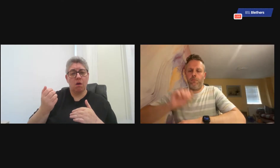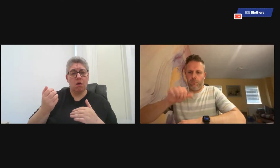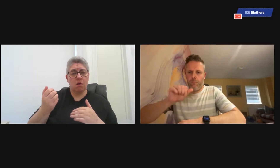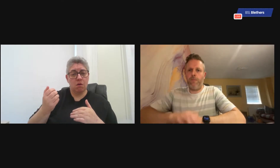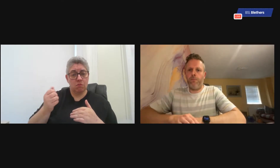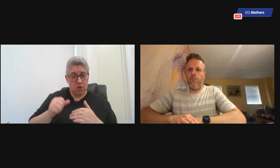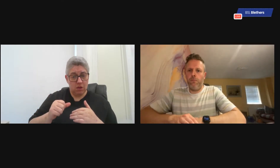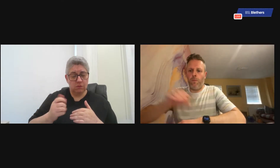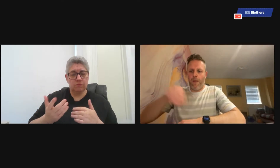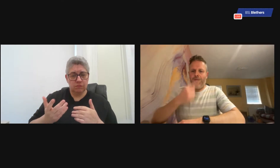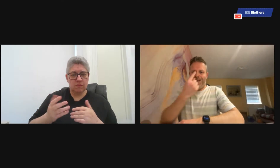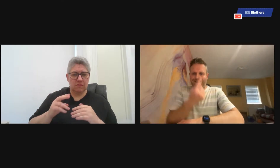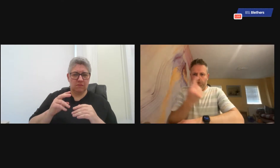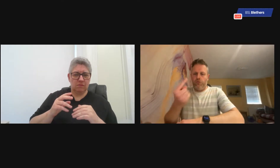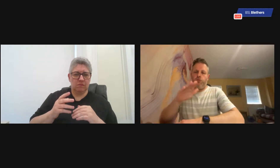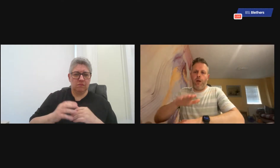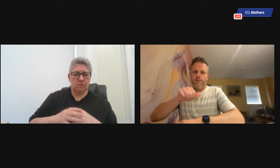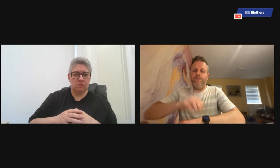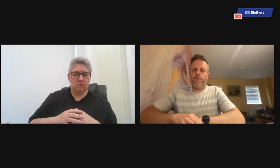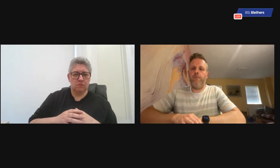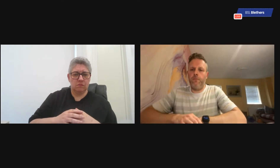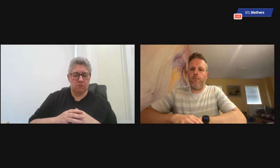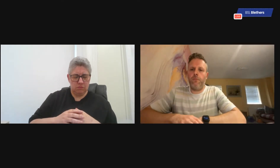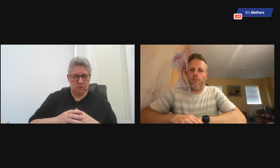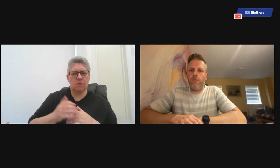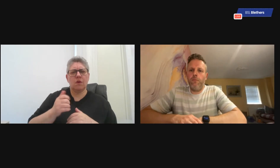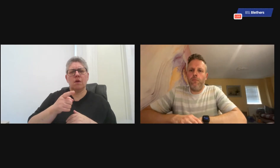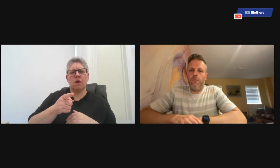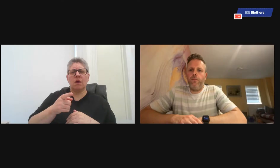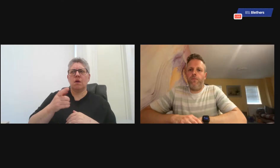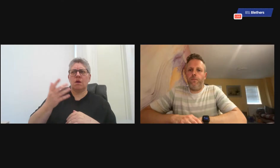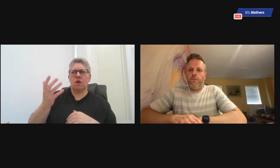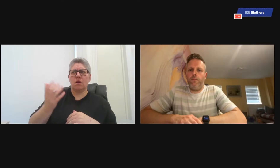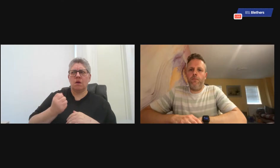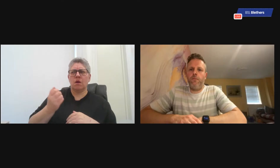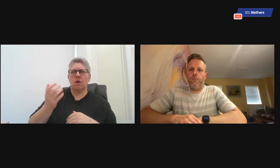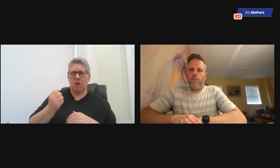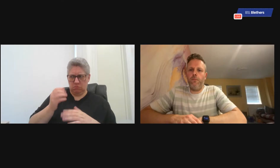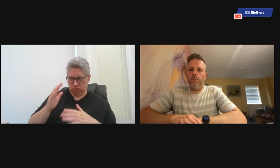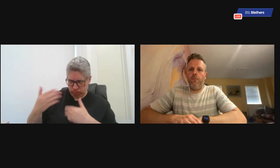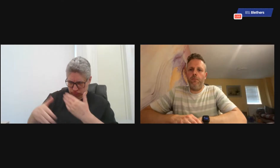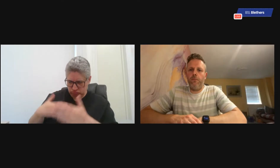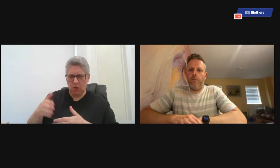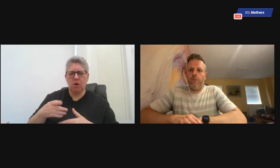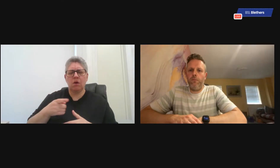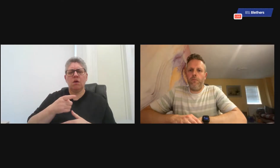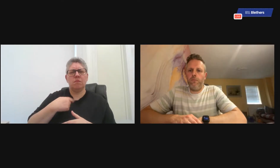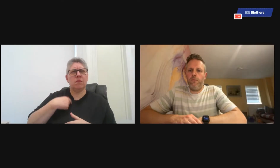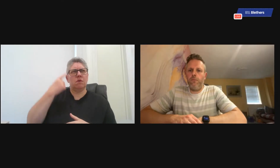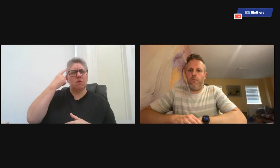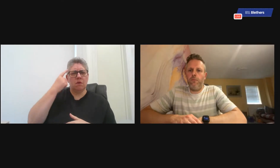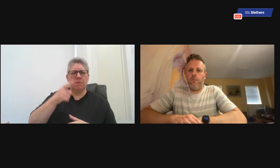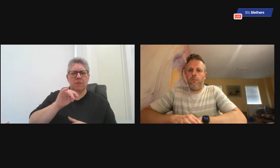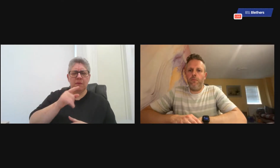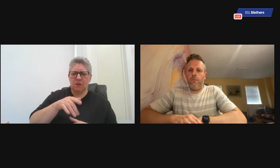which helps. And I'm assuming the more children, the more income, right? Yes.